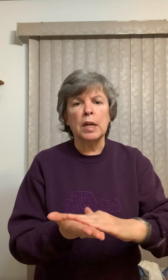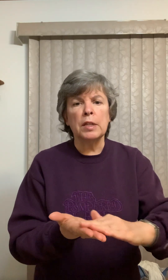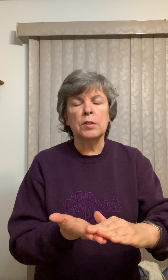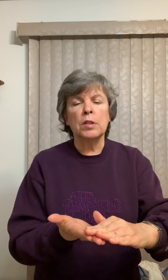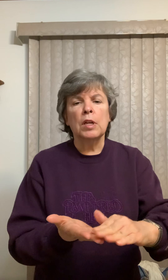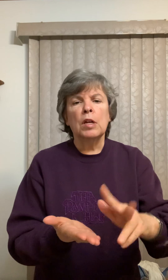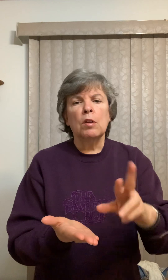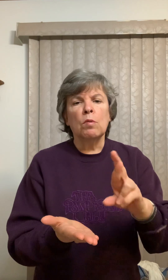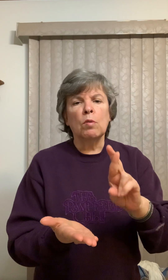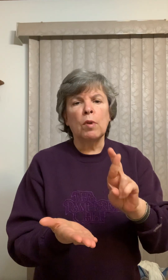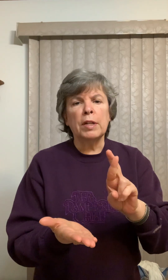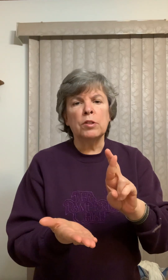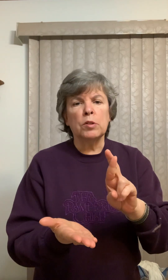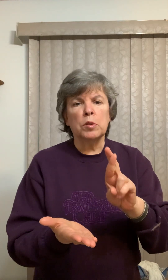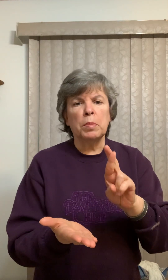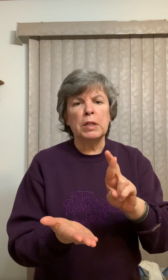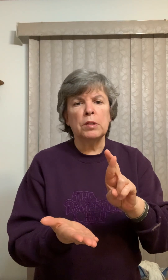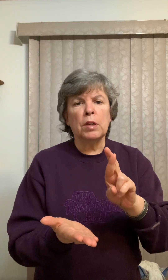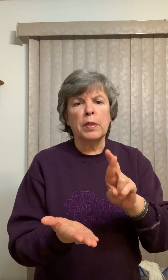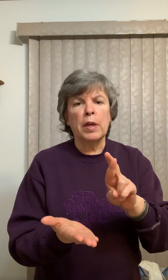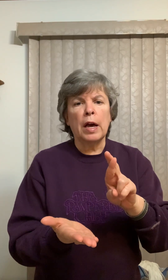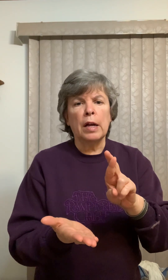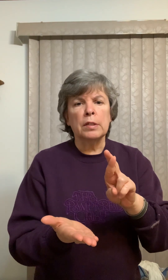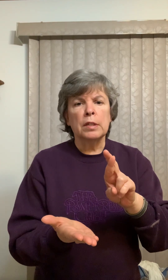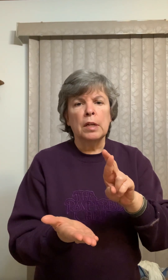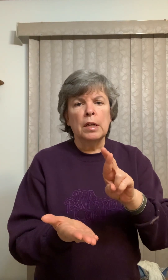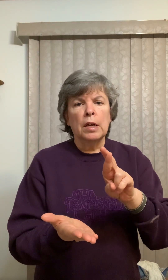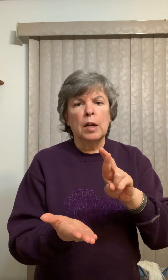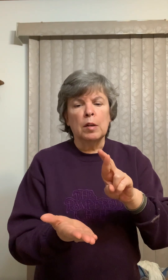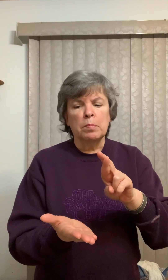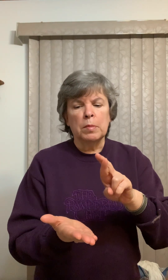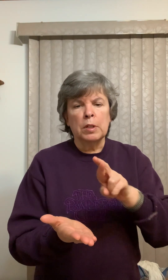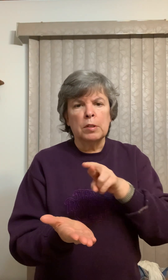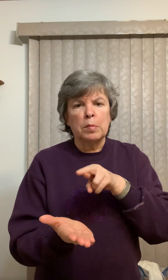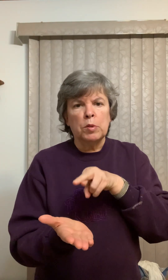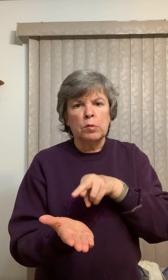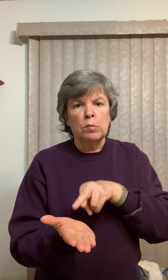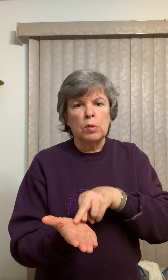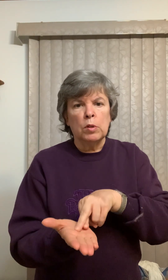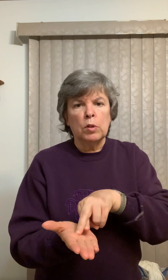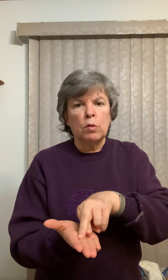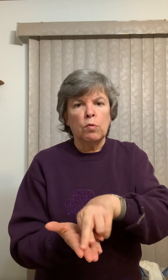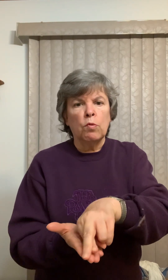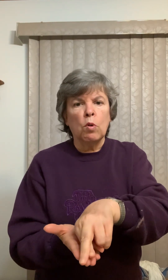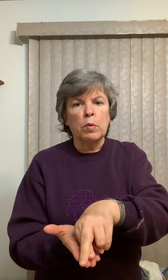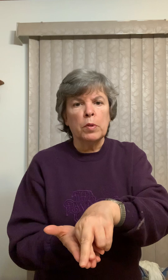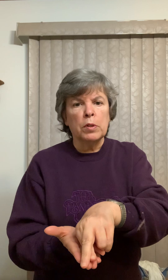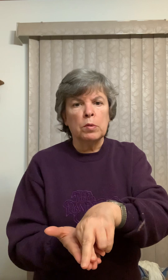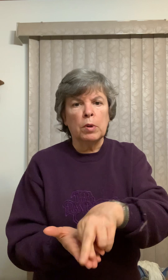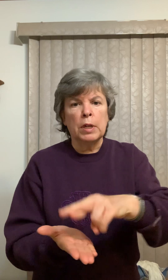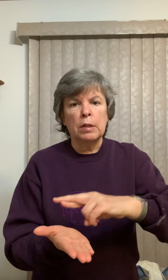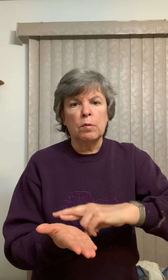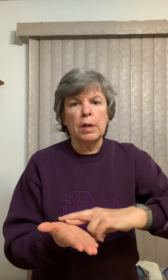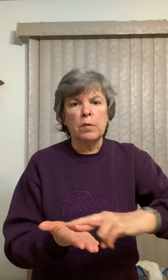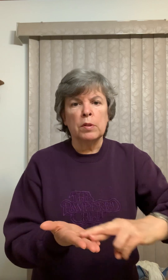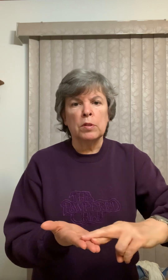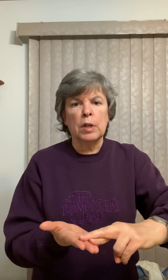nice? Well, righteous is based on that, except you go forward this way rather than